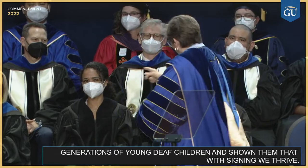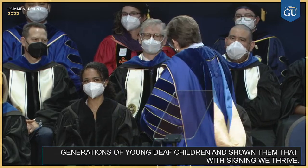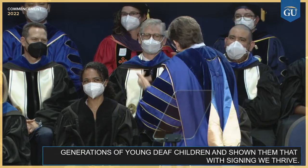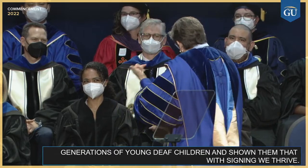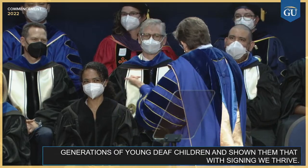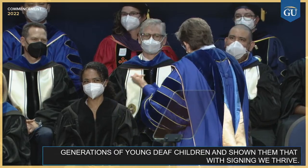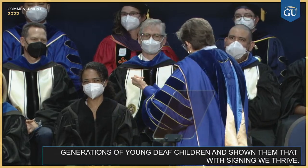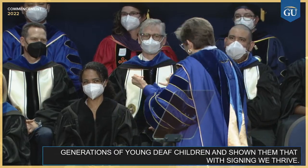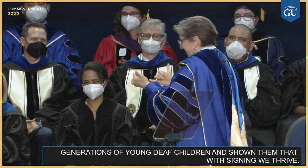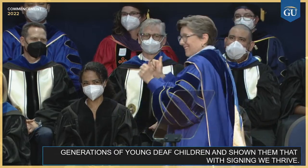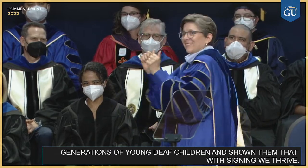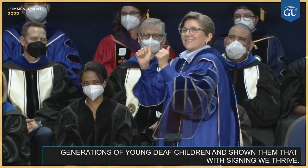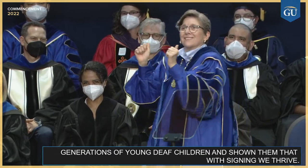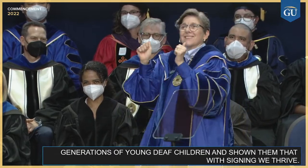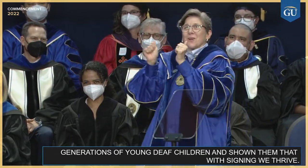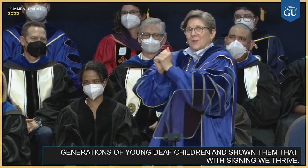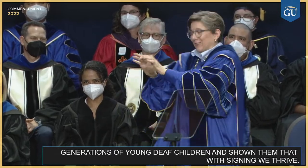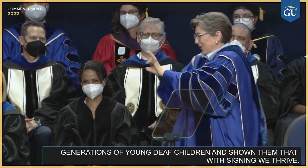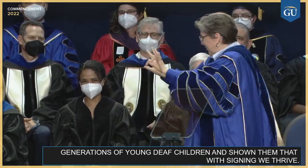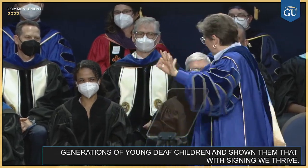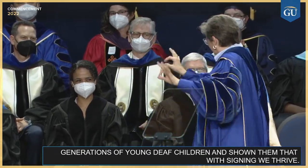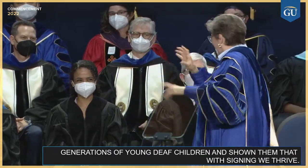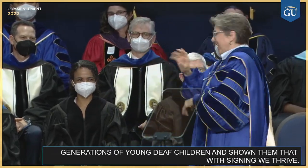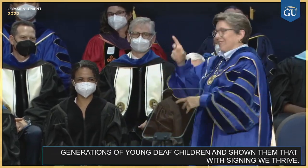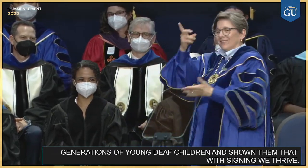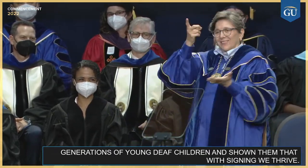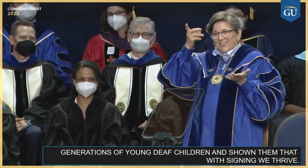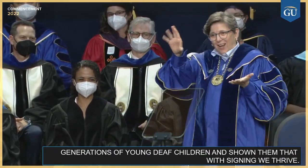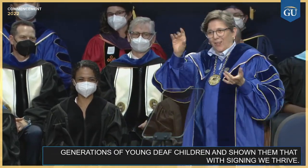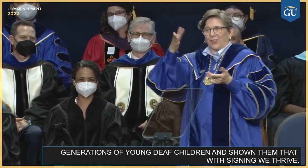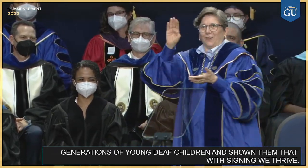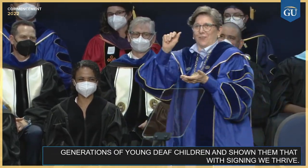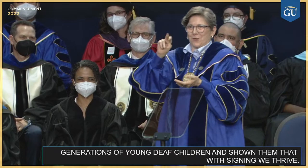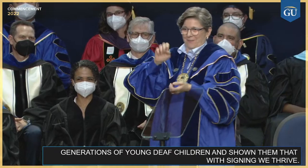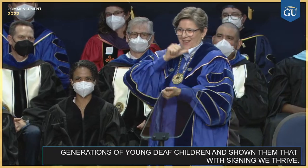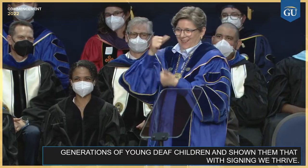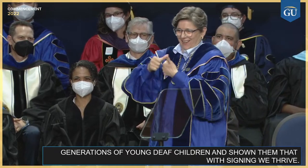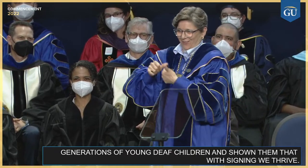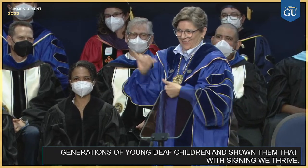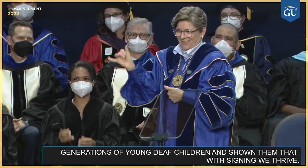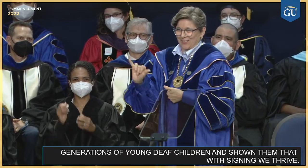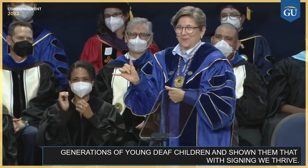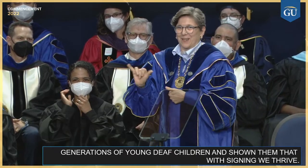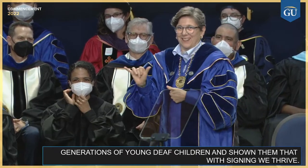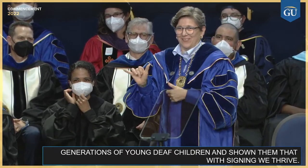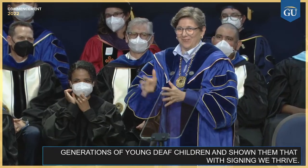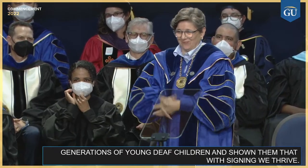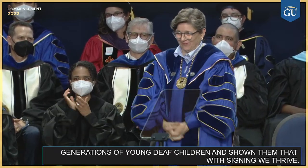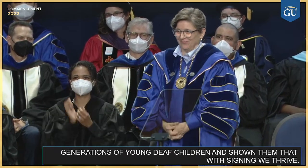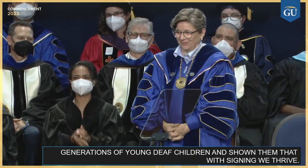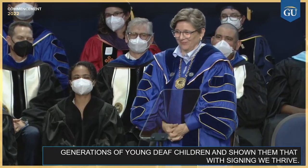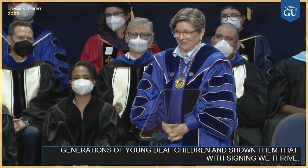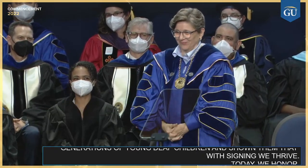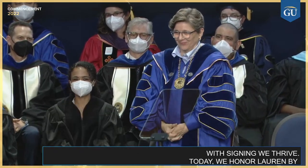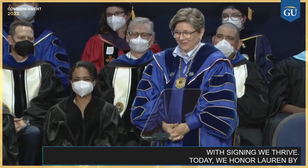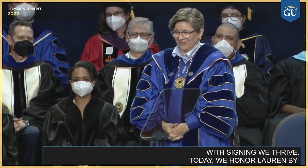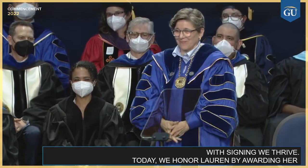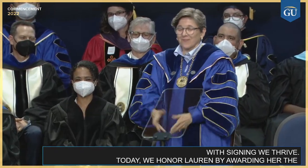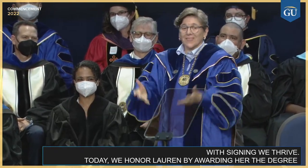Today, we honor you, Lauren, by awarding you the degree of Doctor of Humane Letters.